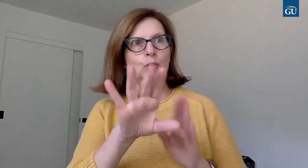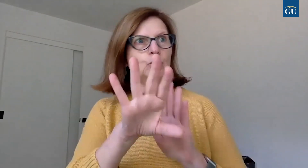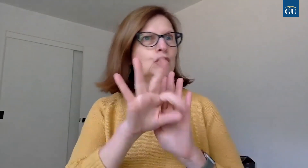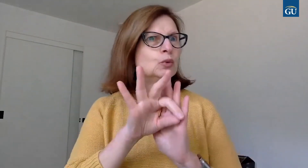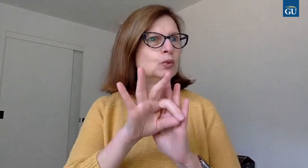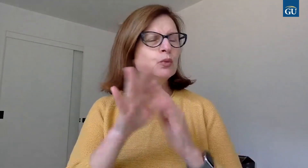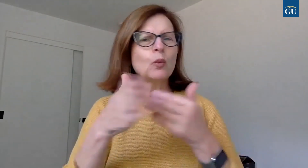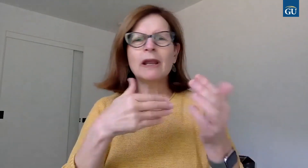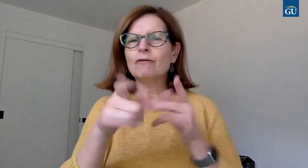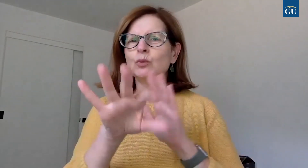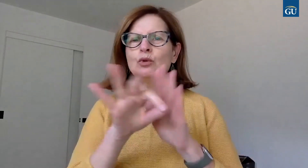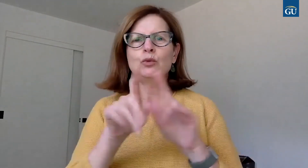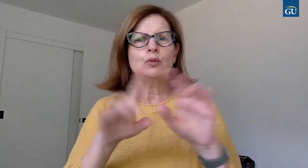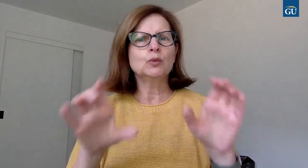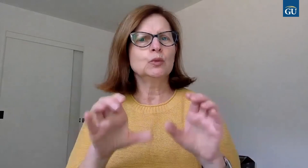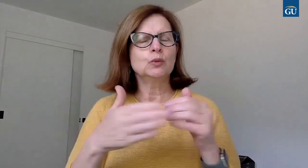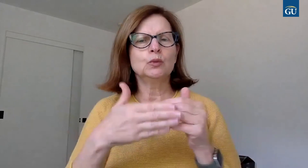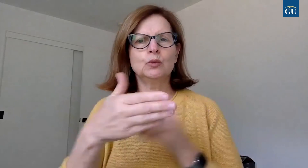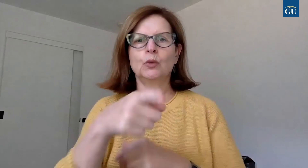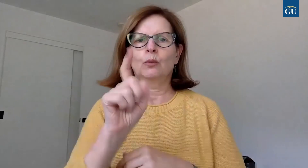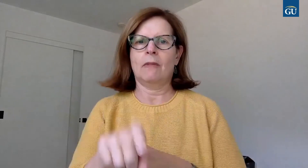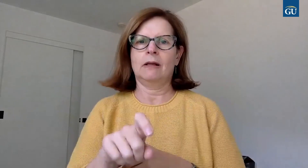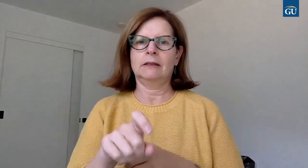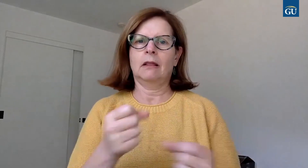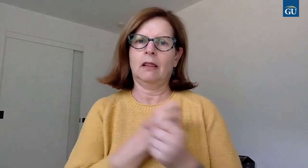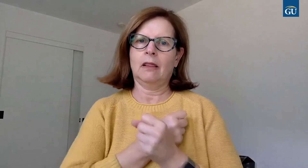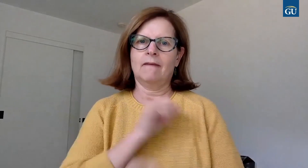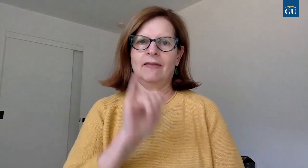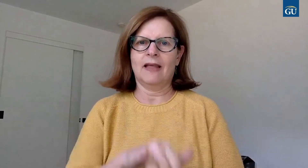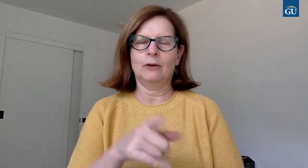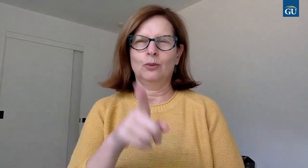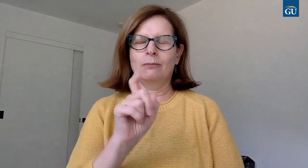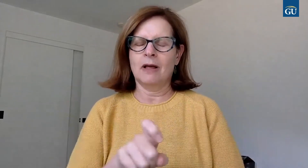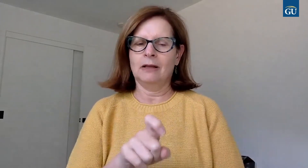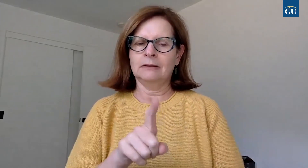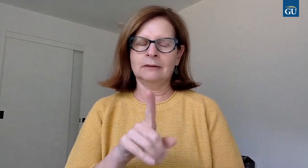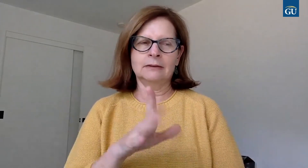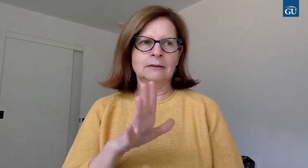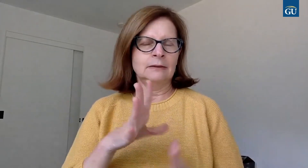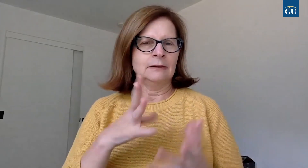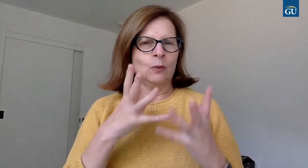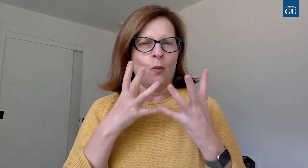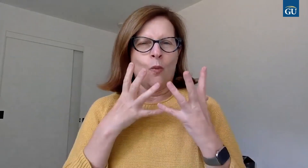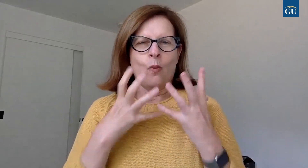I believe that whatever you choose to do in the future, you must love and truly want to do it.